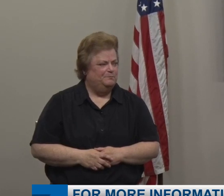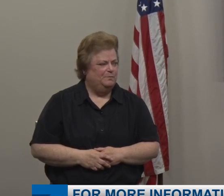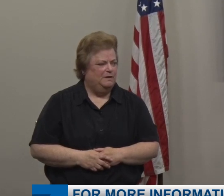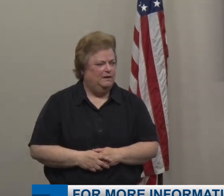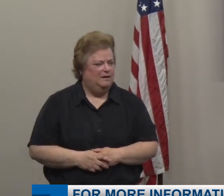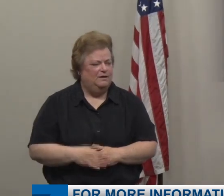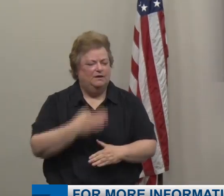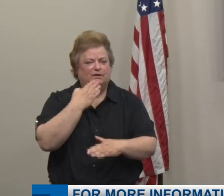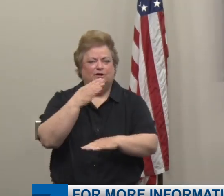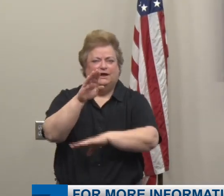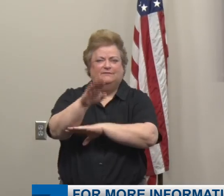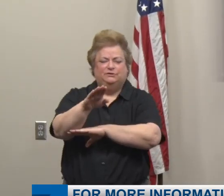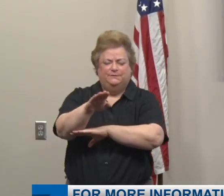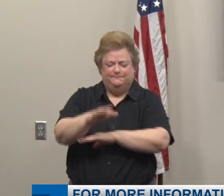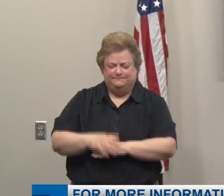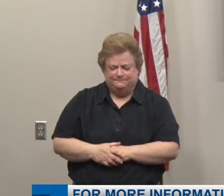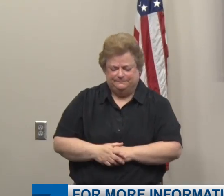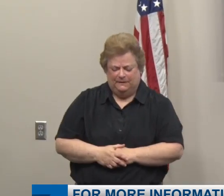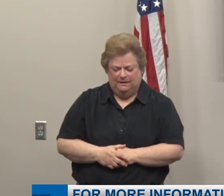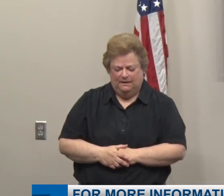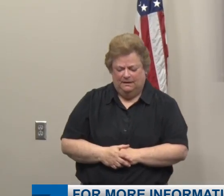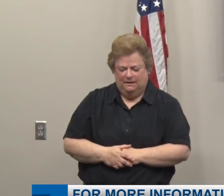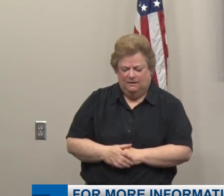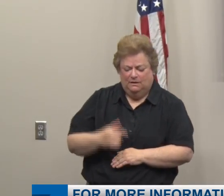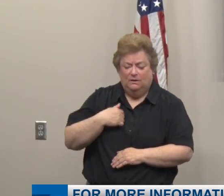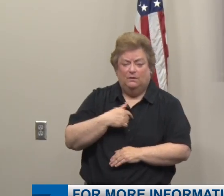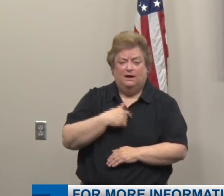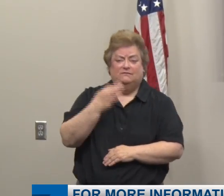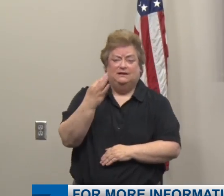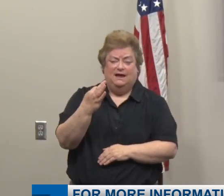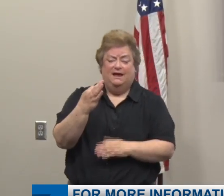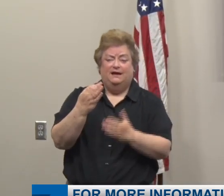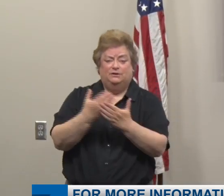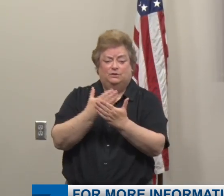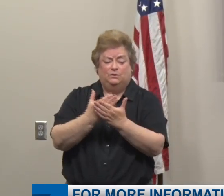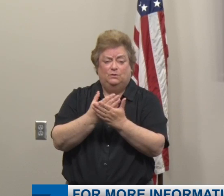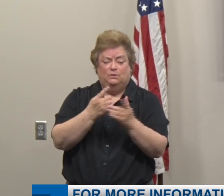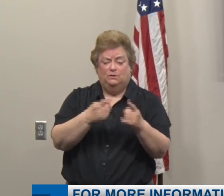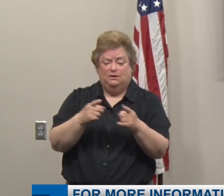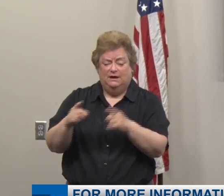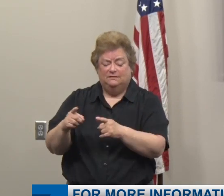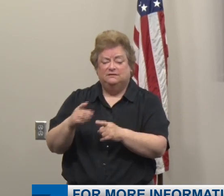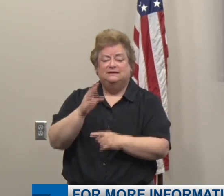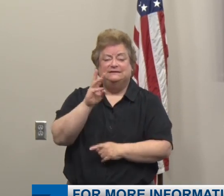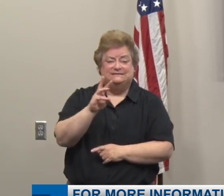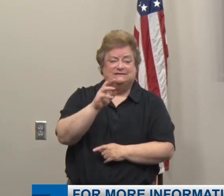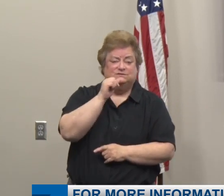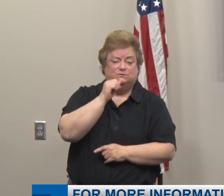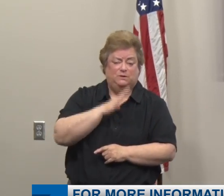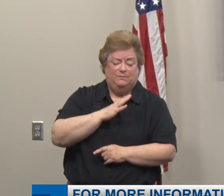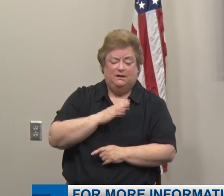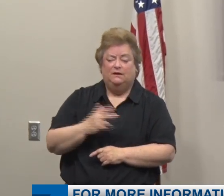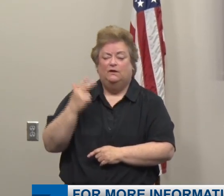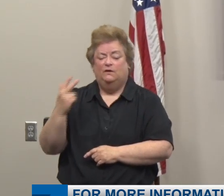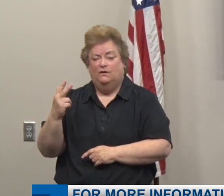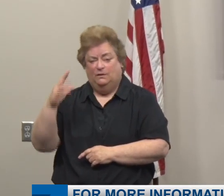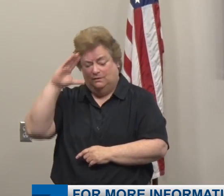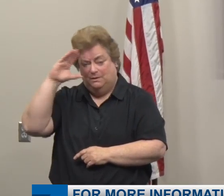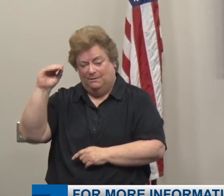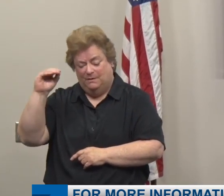good afternoon we have the nine new cases in Lincoln today our six women and three men